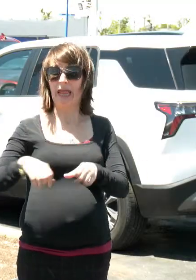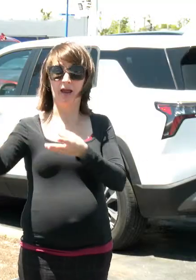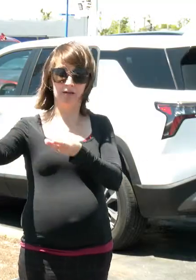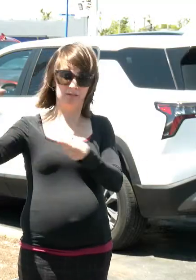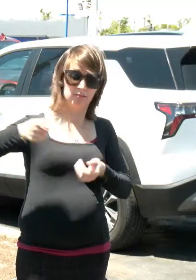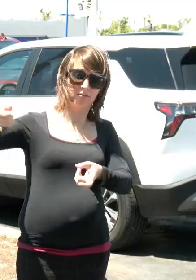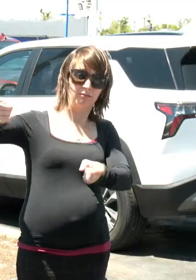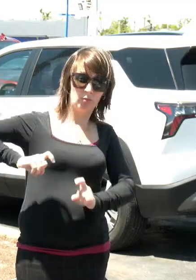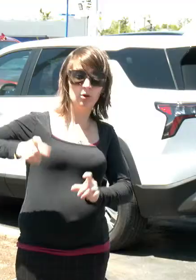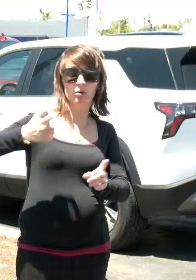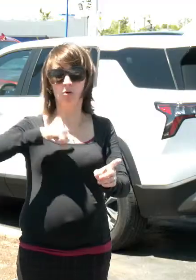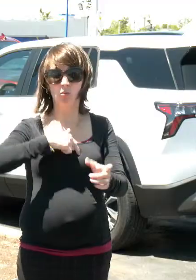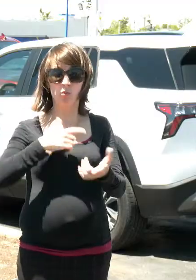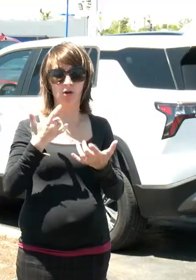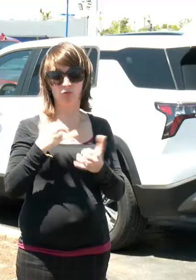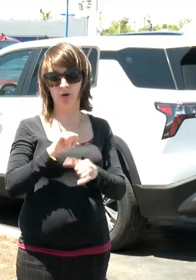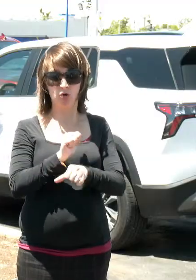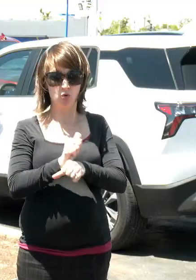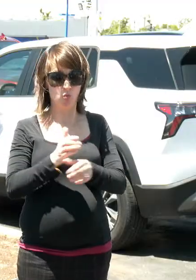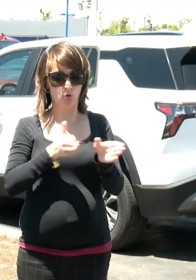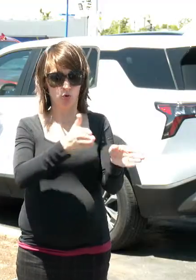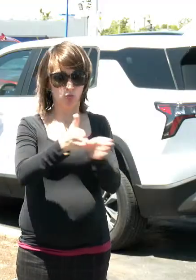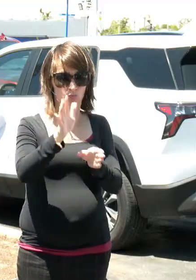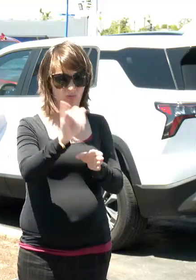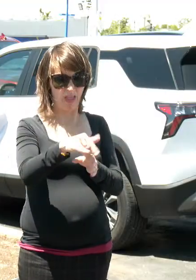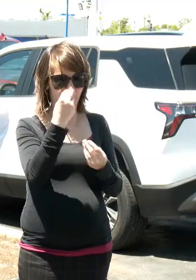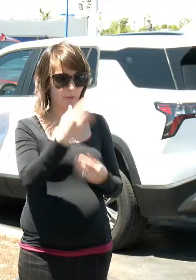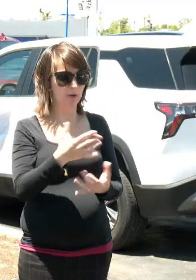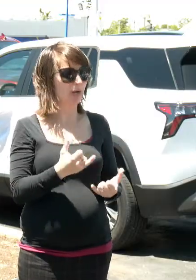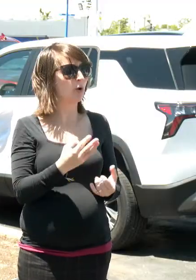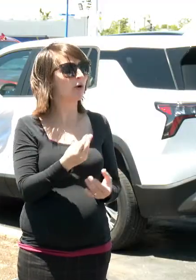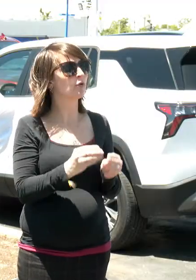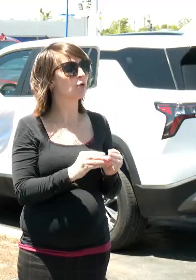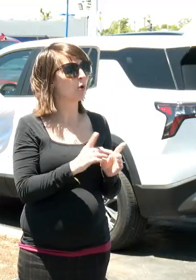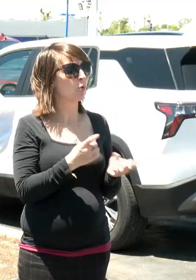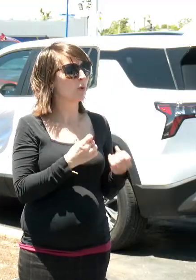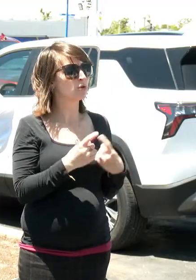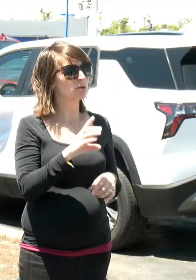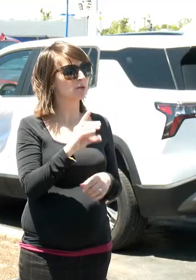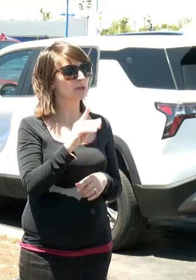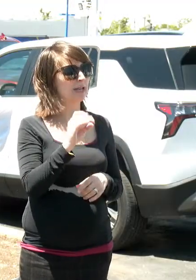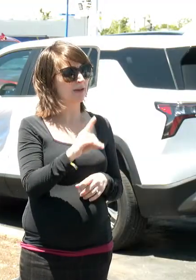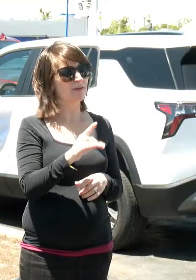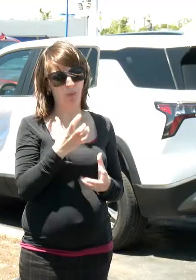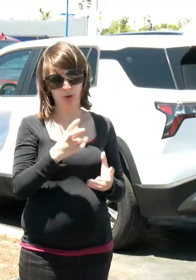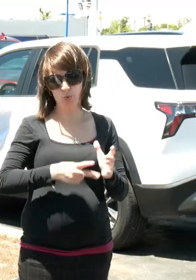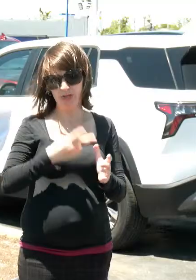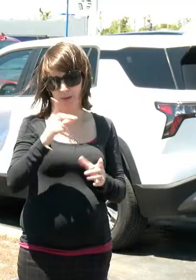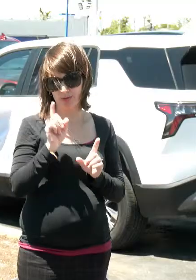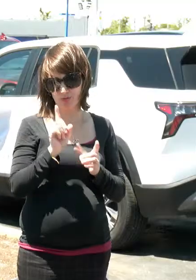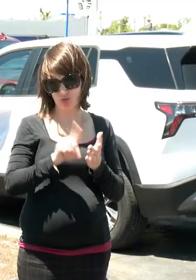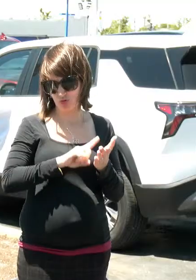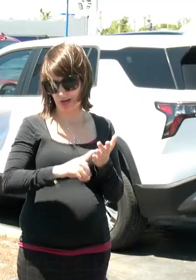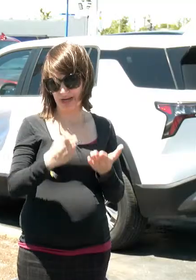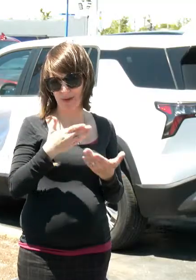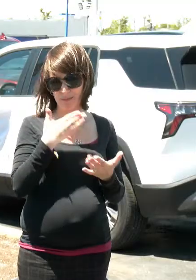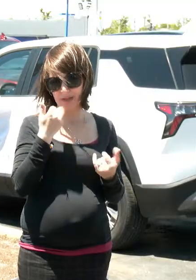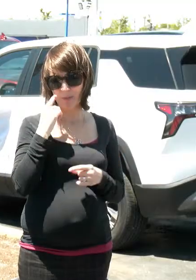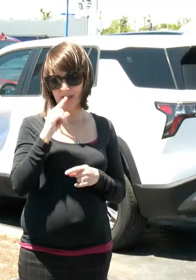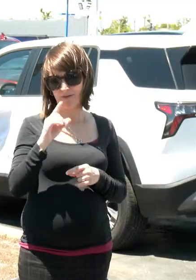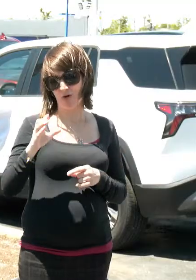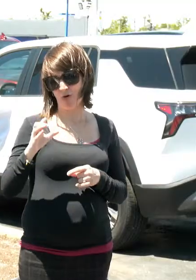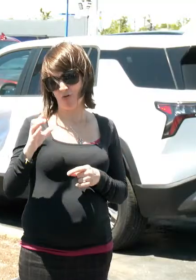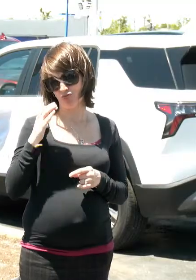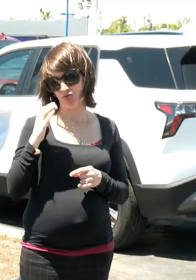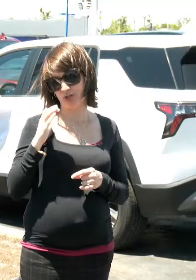exactly the work that we're working through right now. A few more questions, David, Channel 4. I wanted to double check. Maybe this is best for Chief